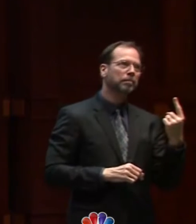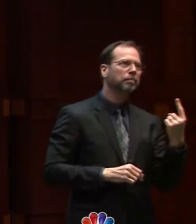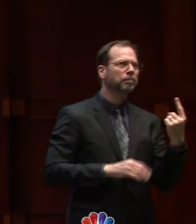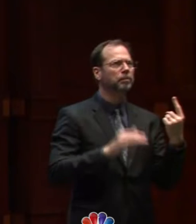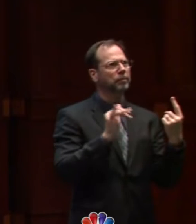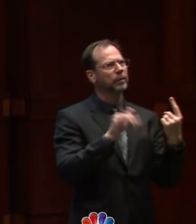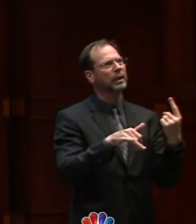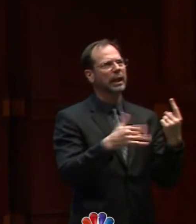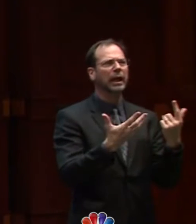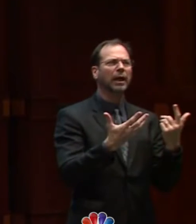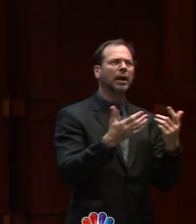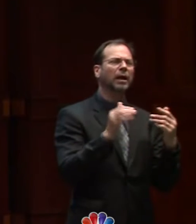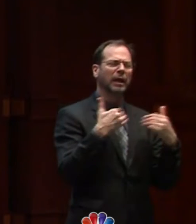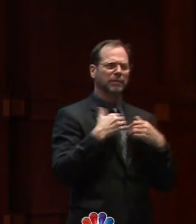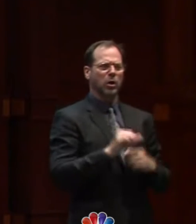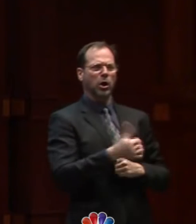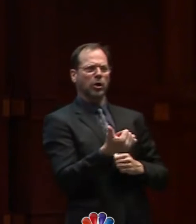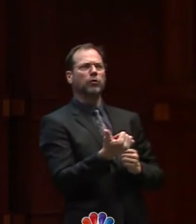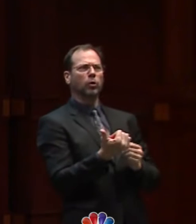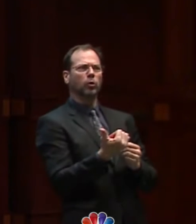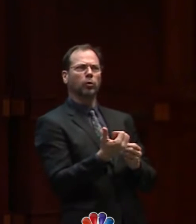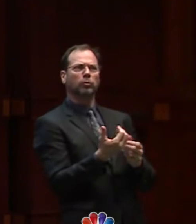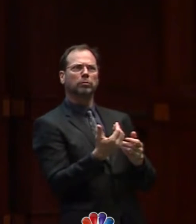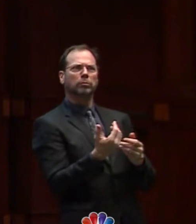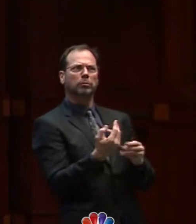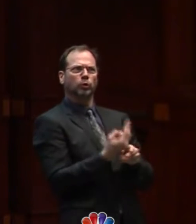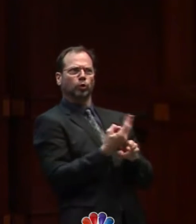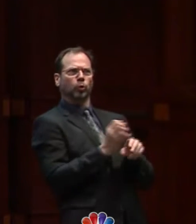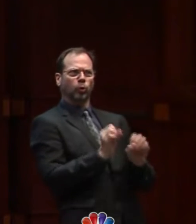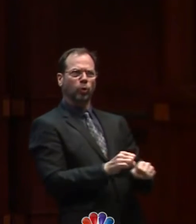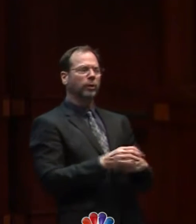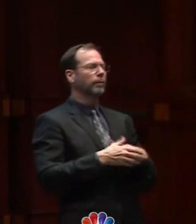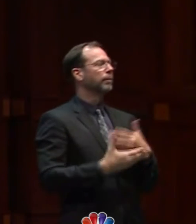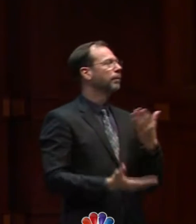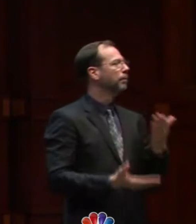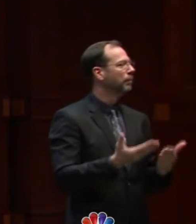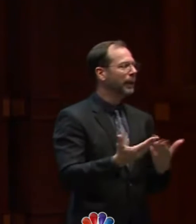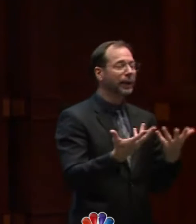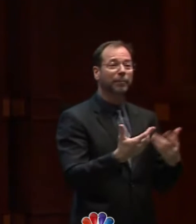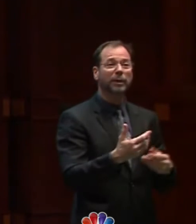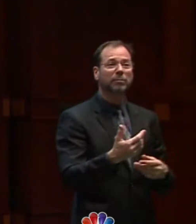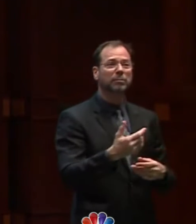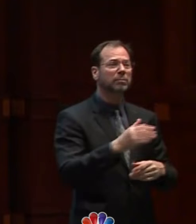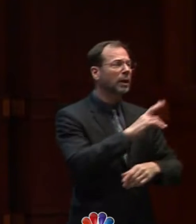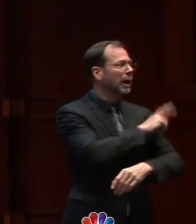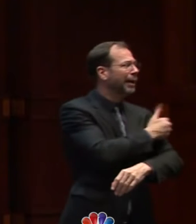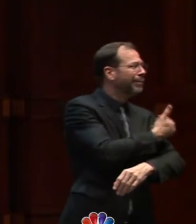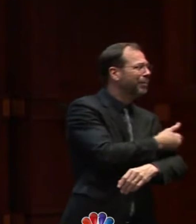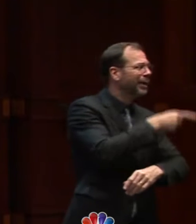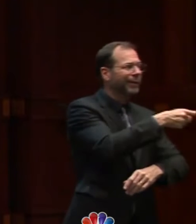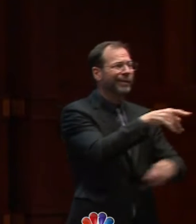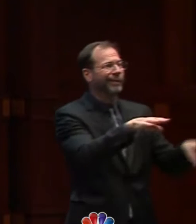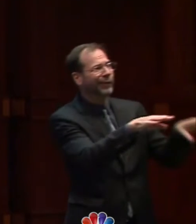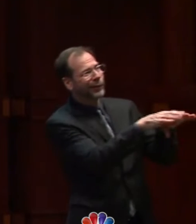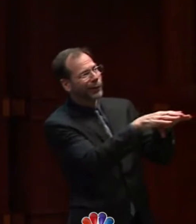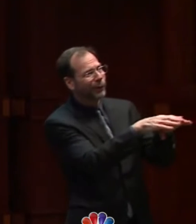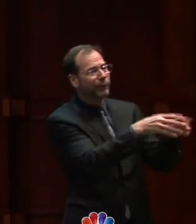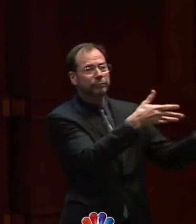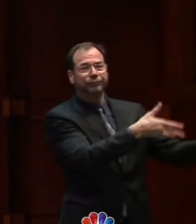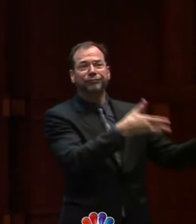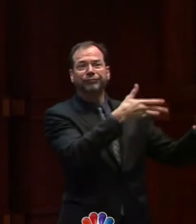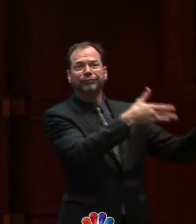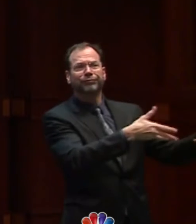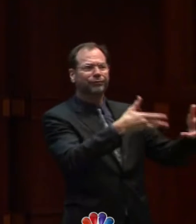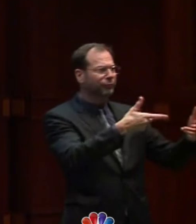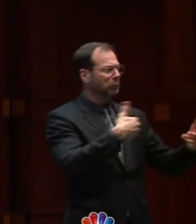very significant opportunities for us. These can be hospitals that perhaps have been closed up for some reason, and they need to be sort